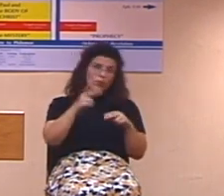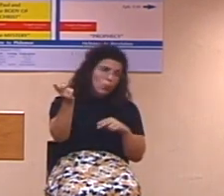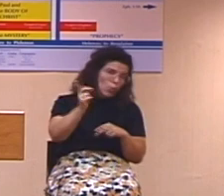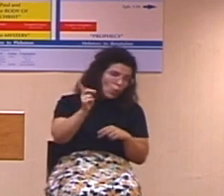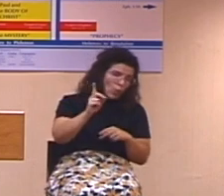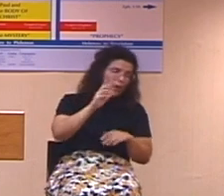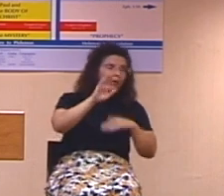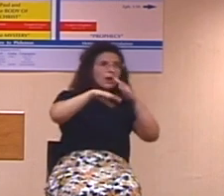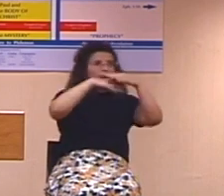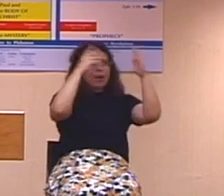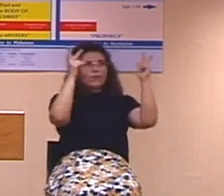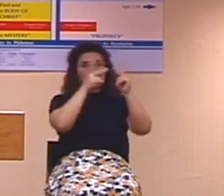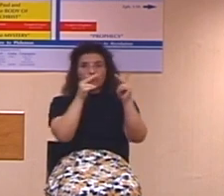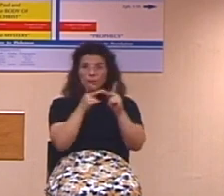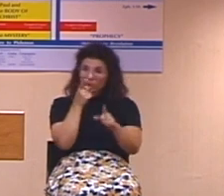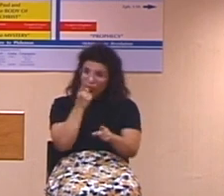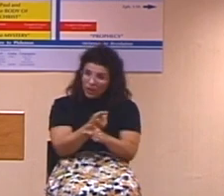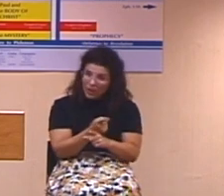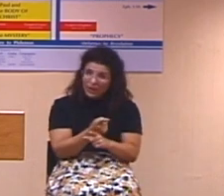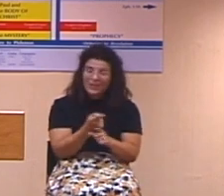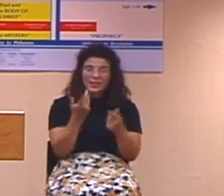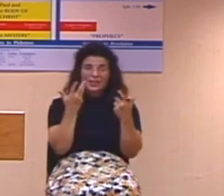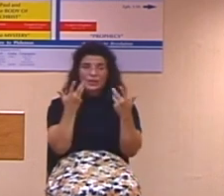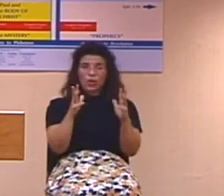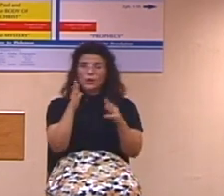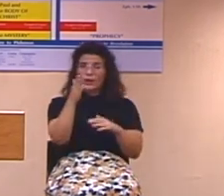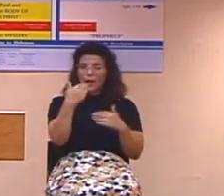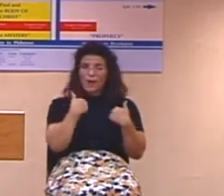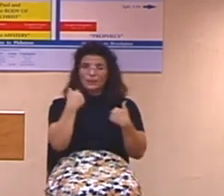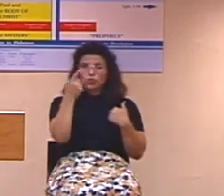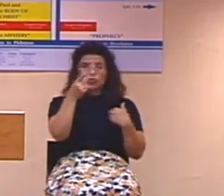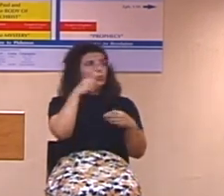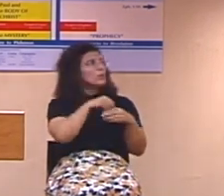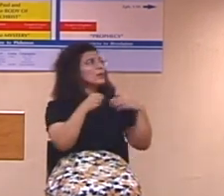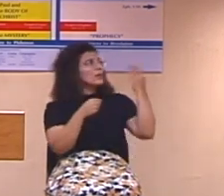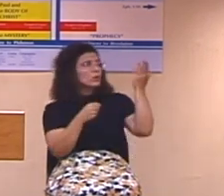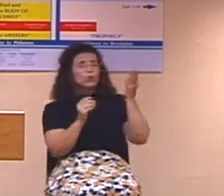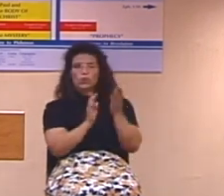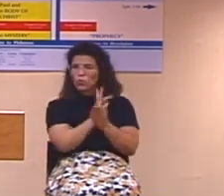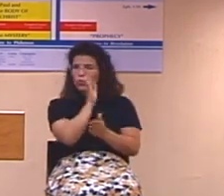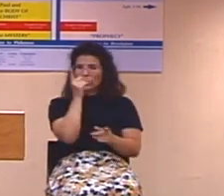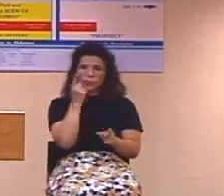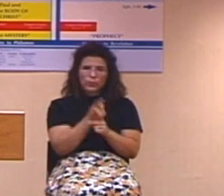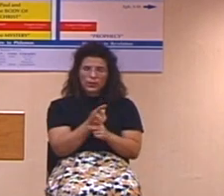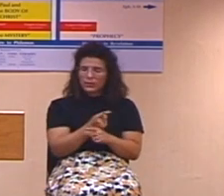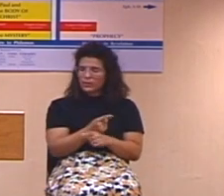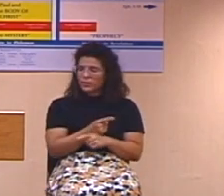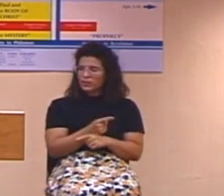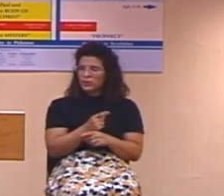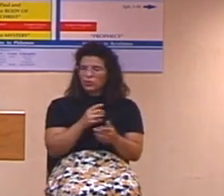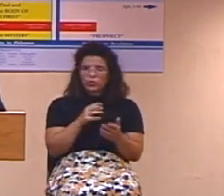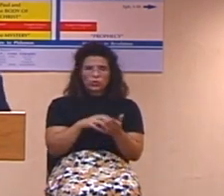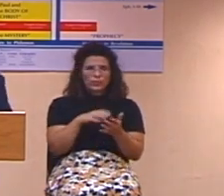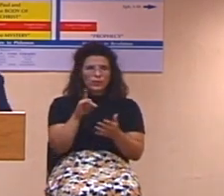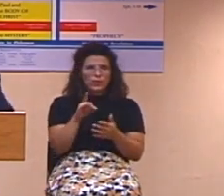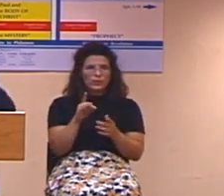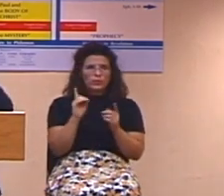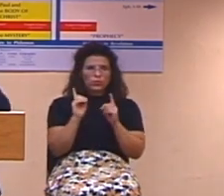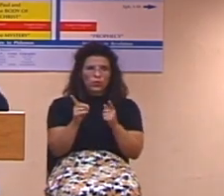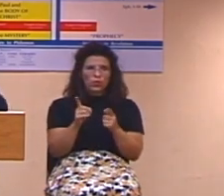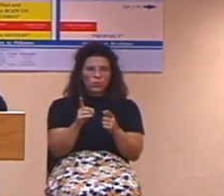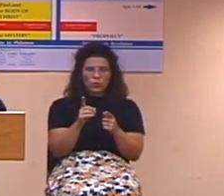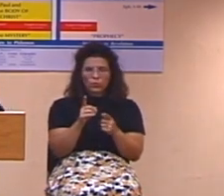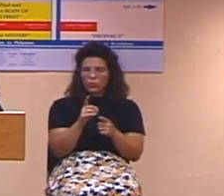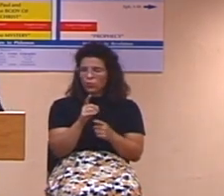heavenly places, doesn't He? He already has you in glory, doesn't He? Look down. Come on, you're an 8. Look down there at